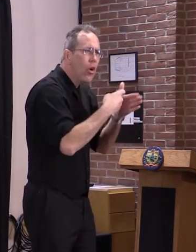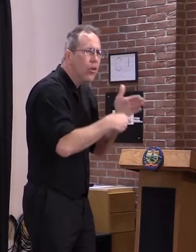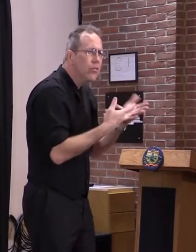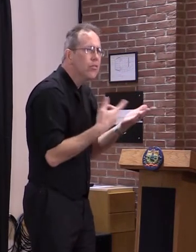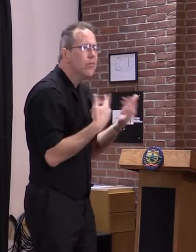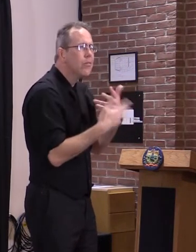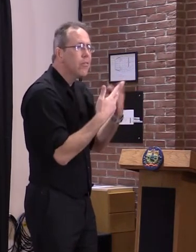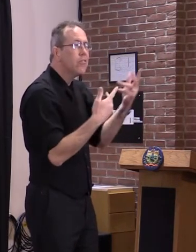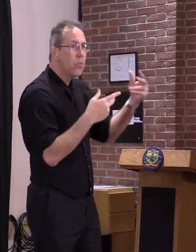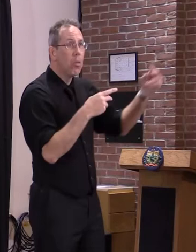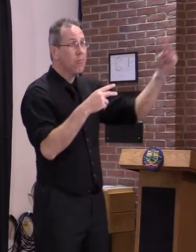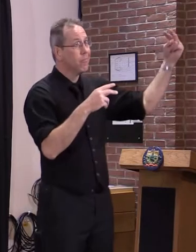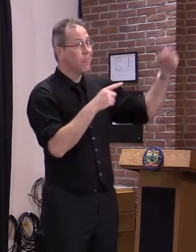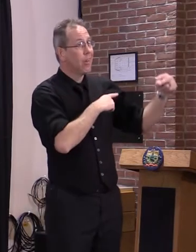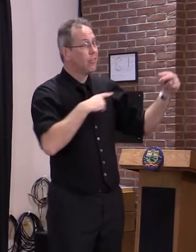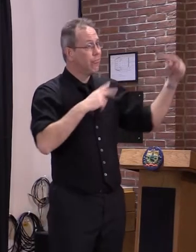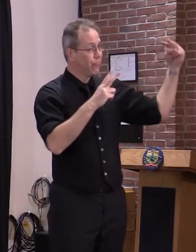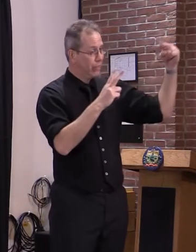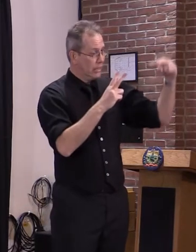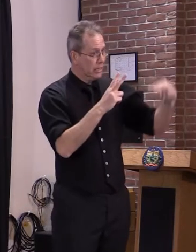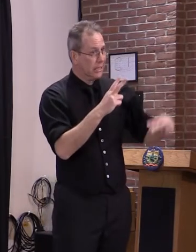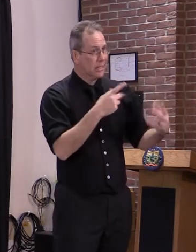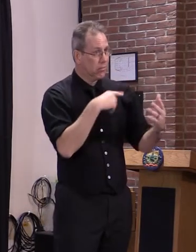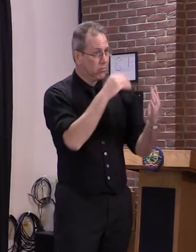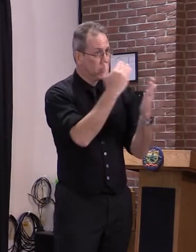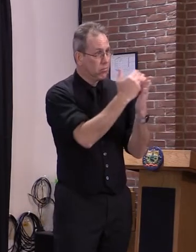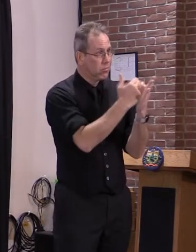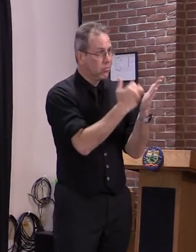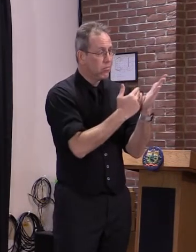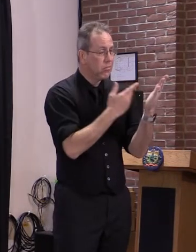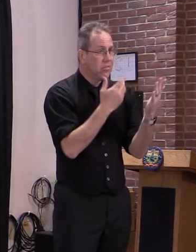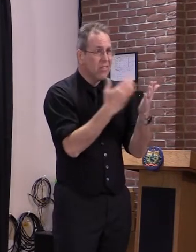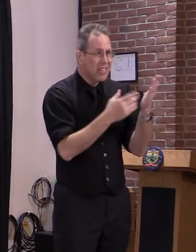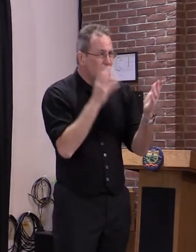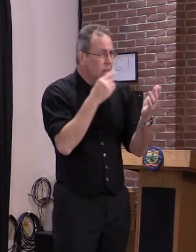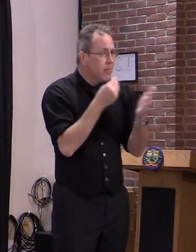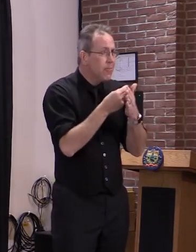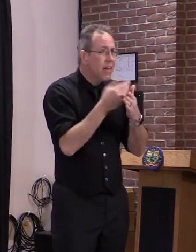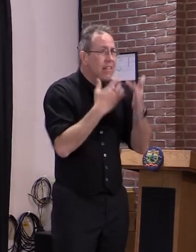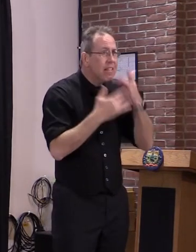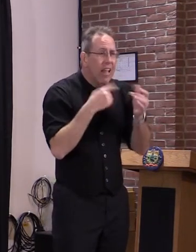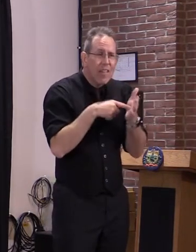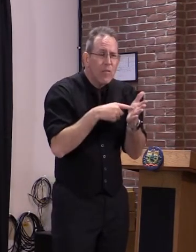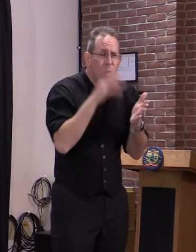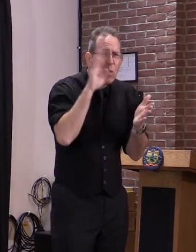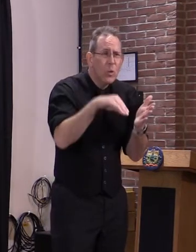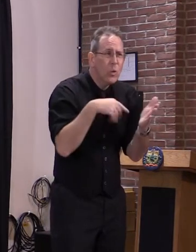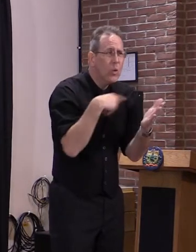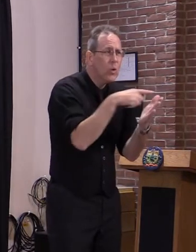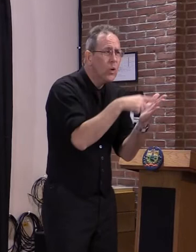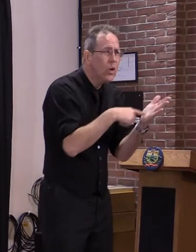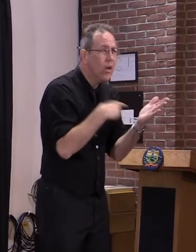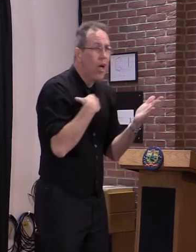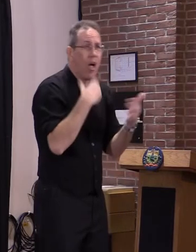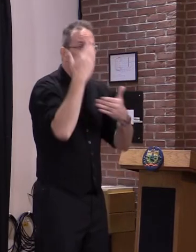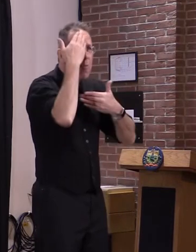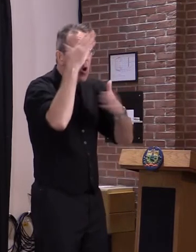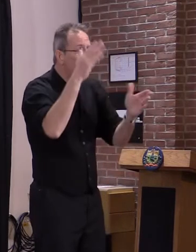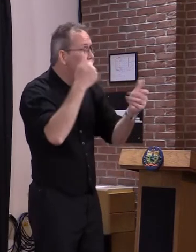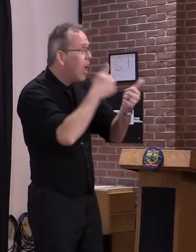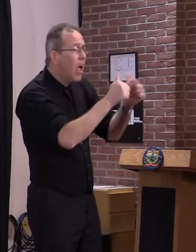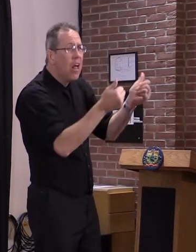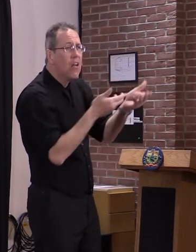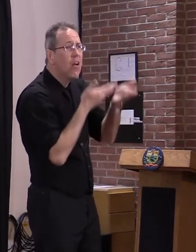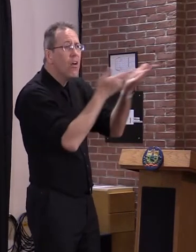I believe, and help the most vulnerable. I would entertain anything in this regard,